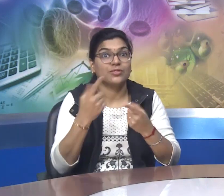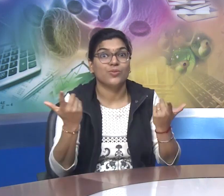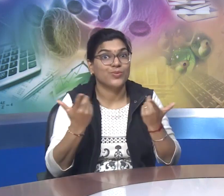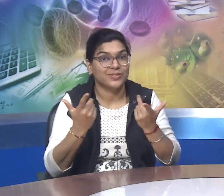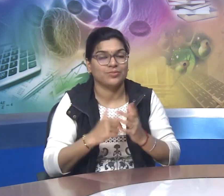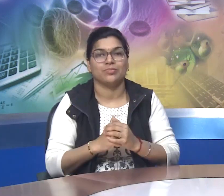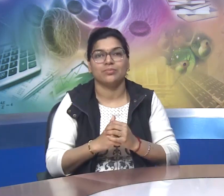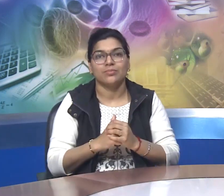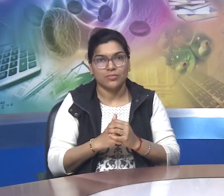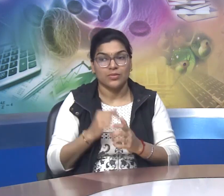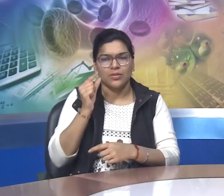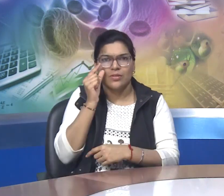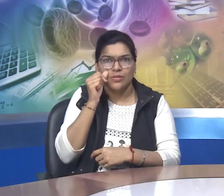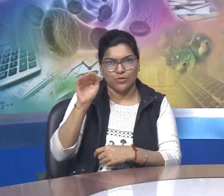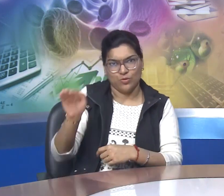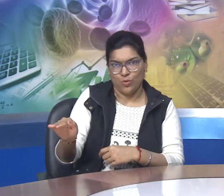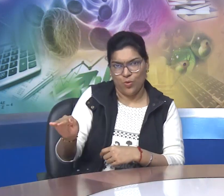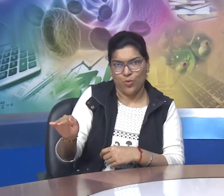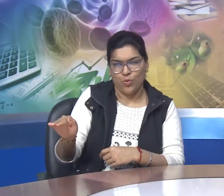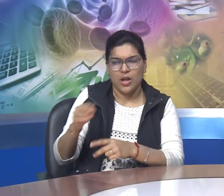looked after by his